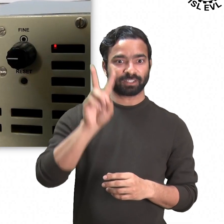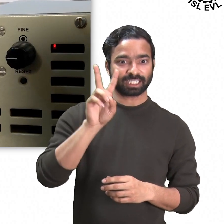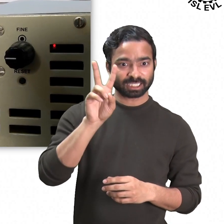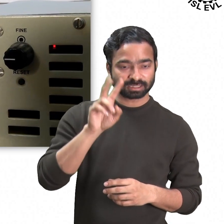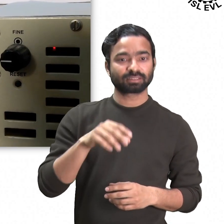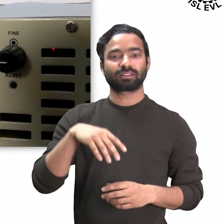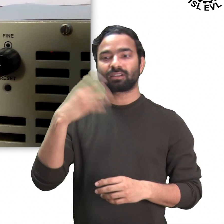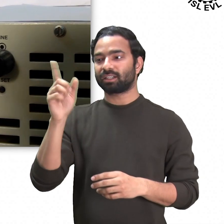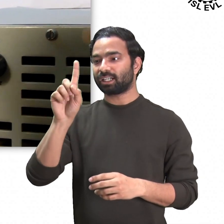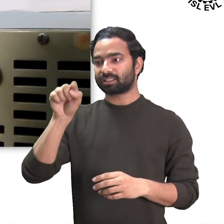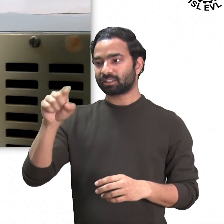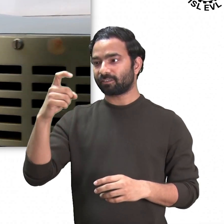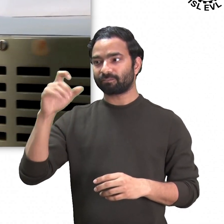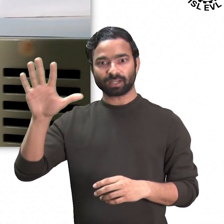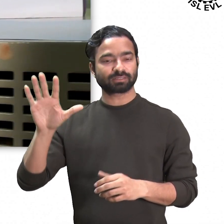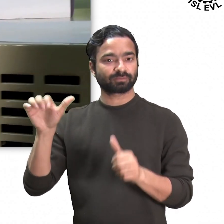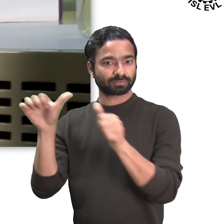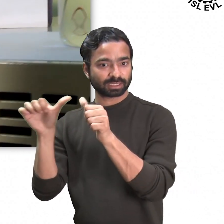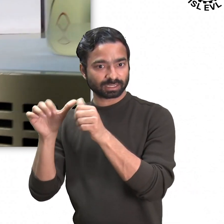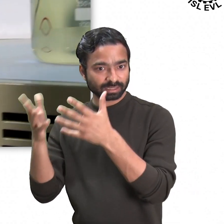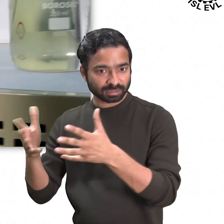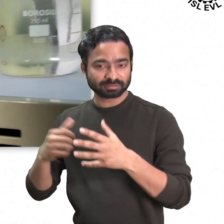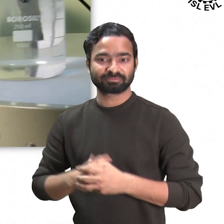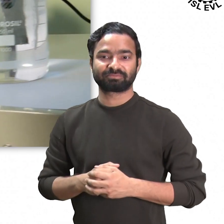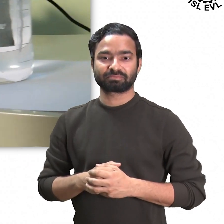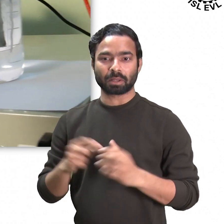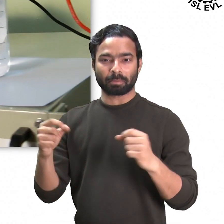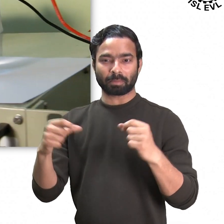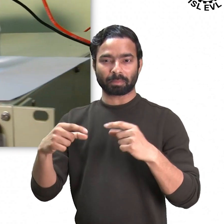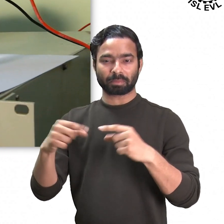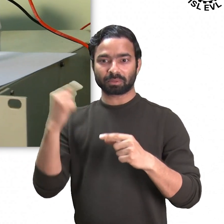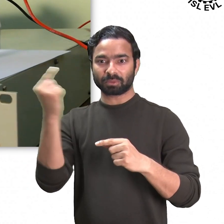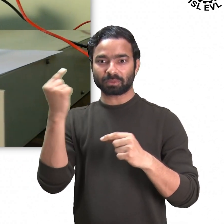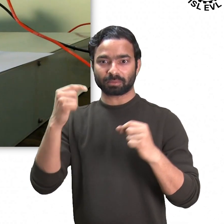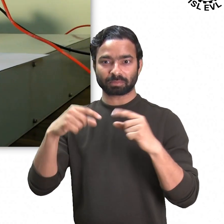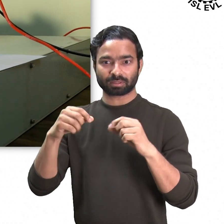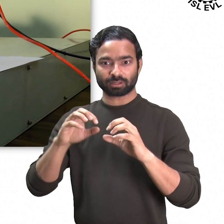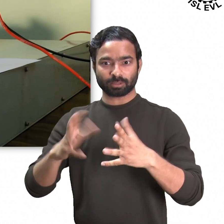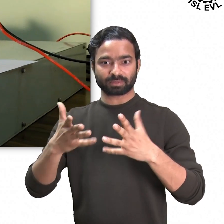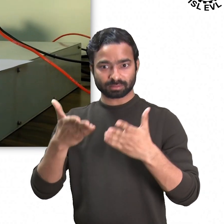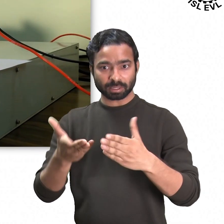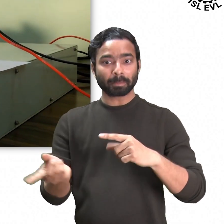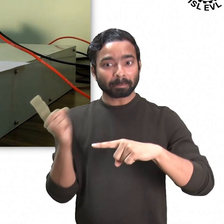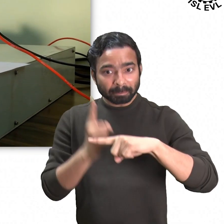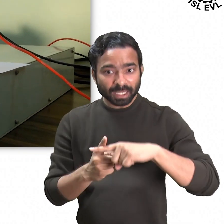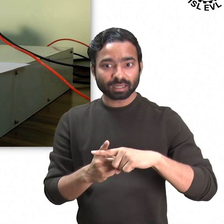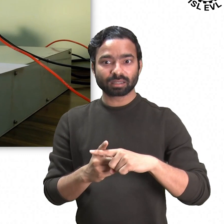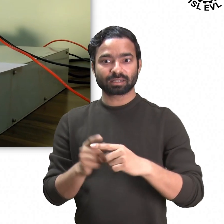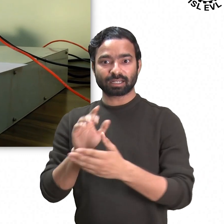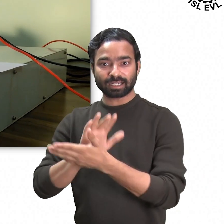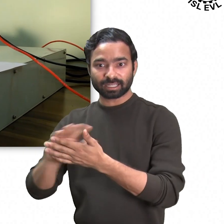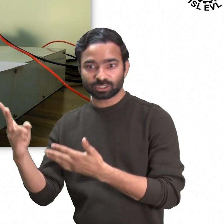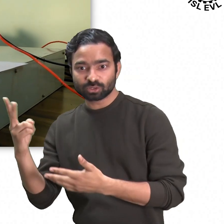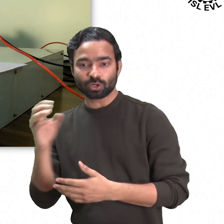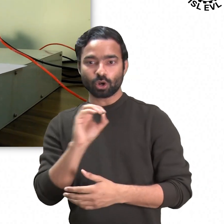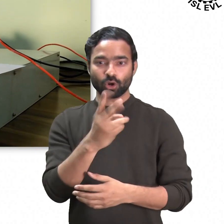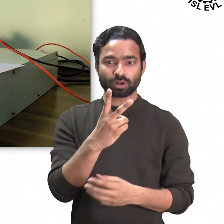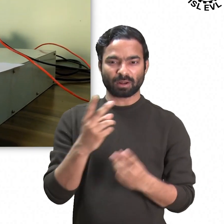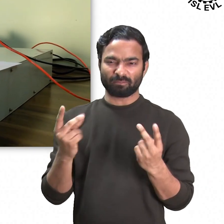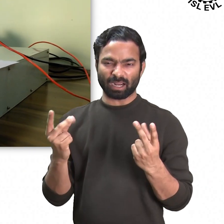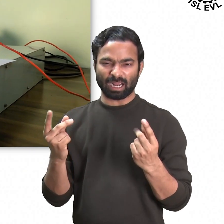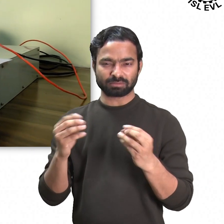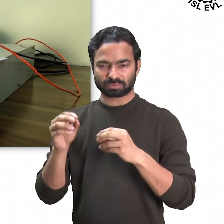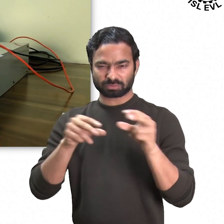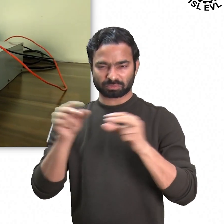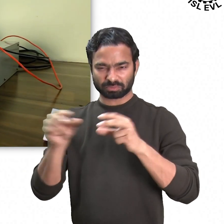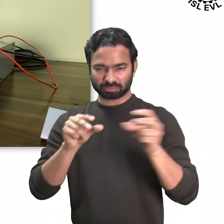to 3 volt, the reading denoted as 1.75 ampere current. We can also observe the